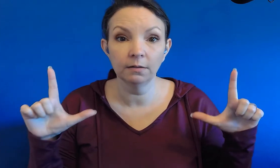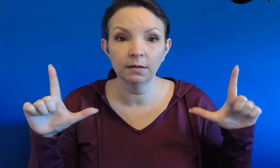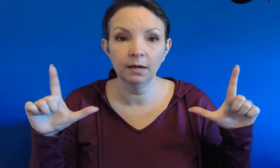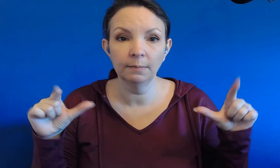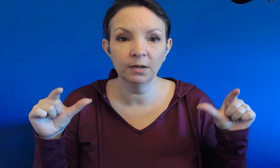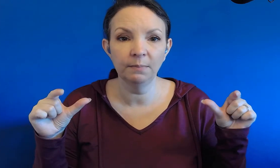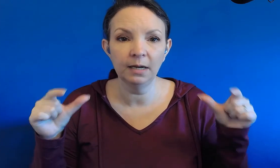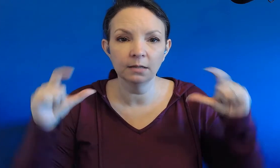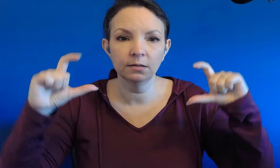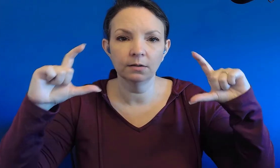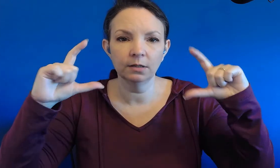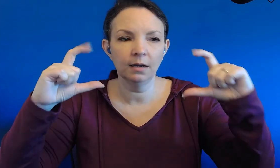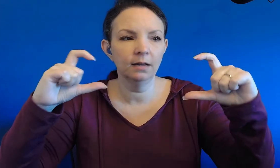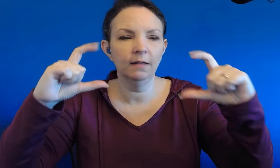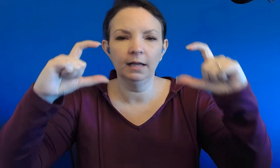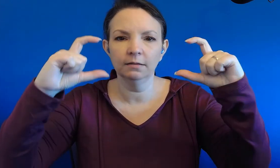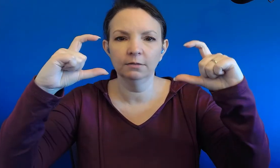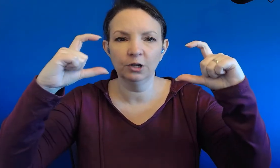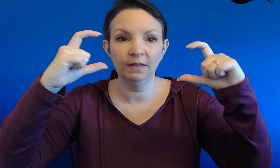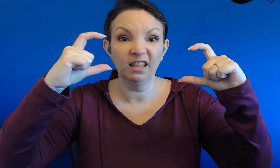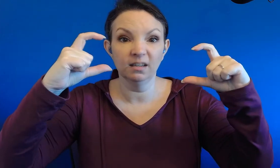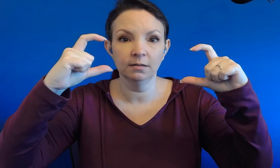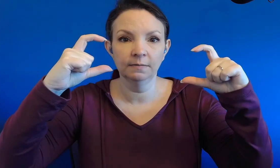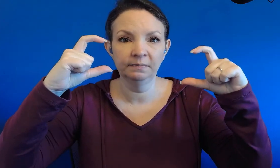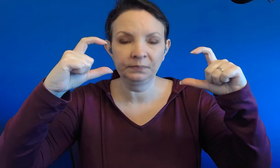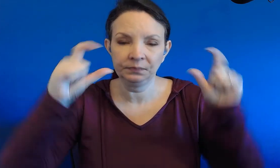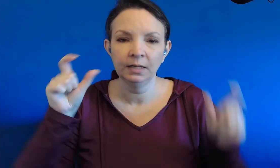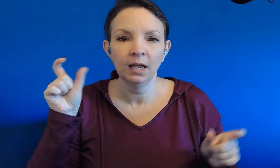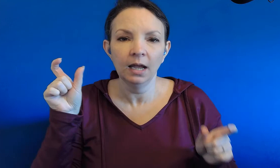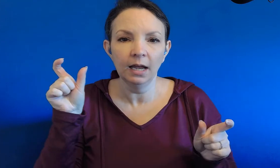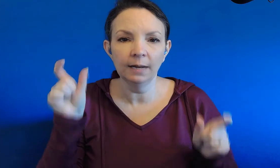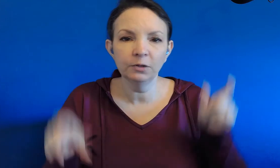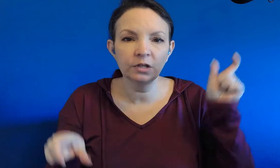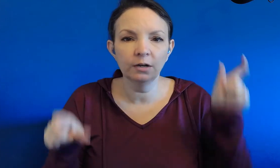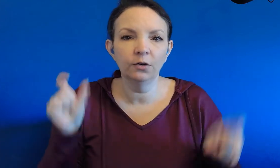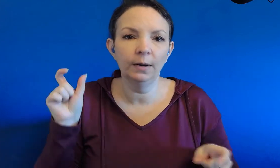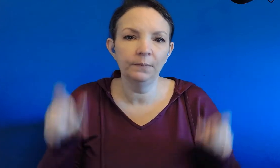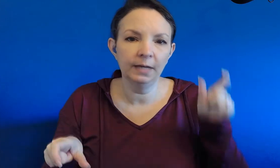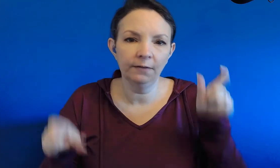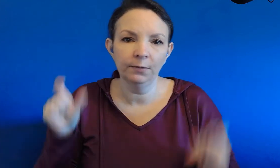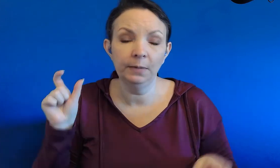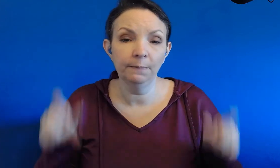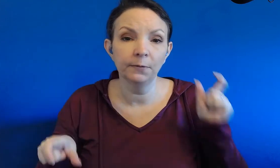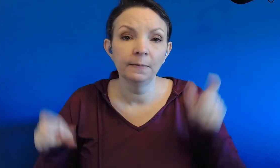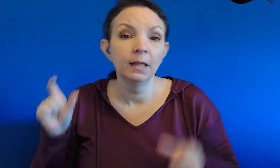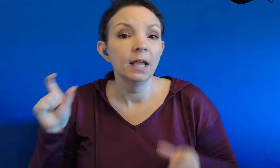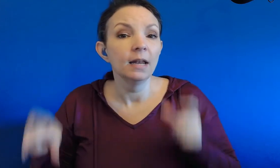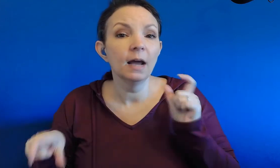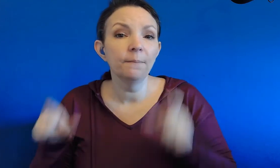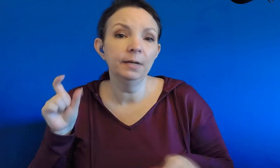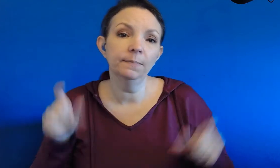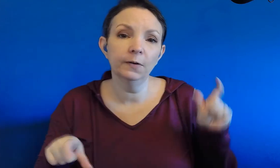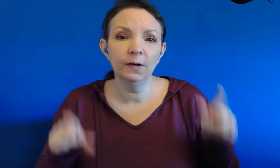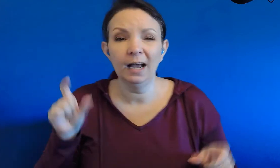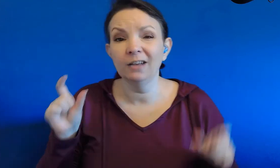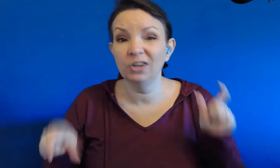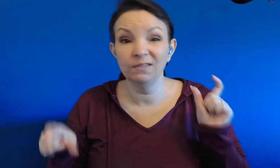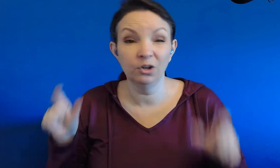I'm going to bend it. So it's kind of like looking like this. And I'm just going to go up and down for people. Now, people actually have 2 different